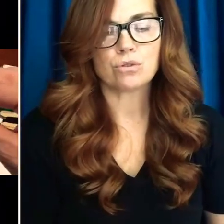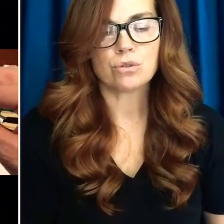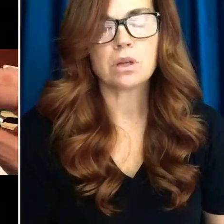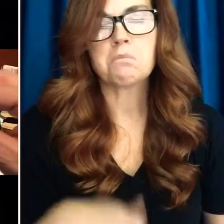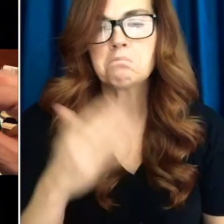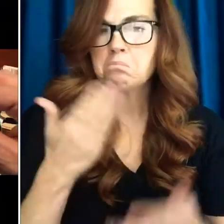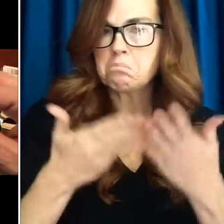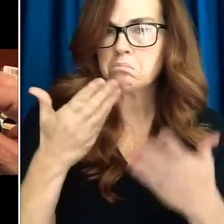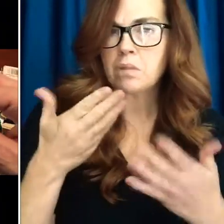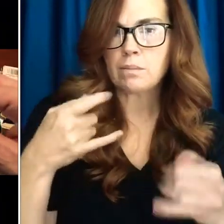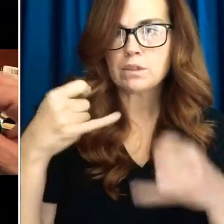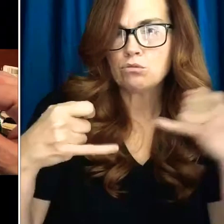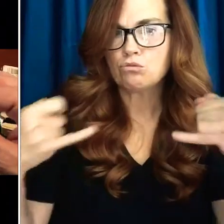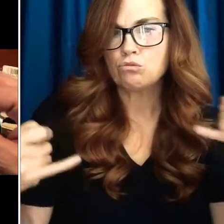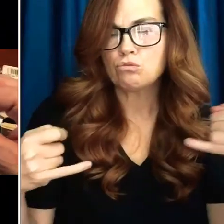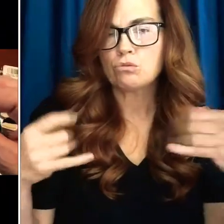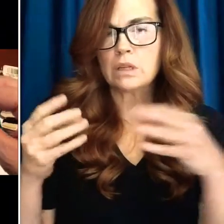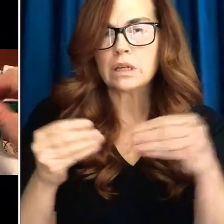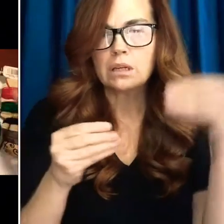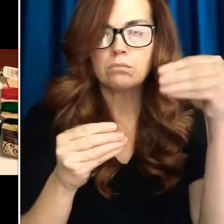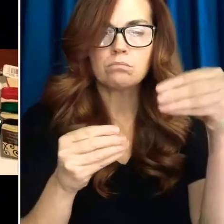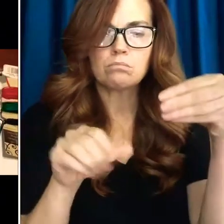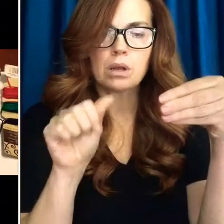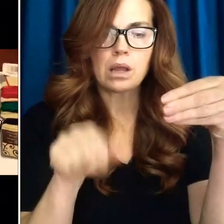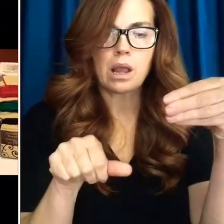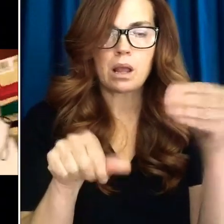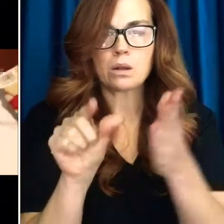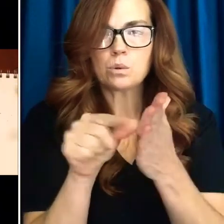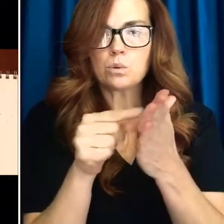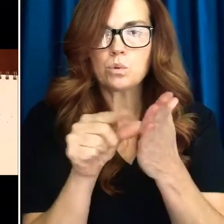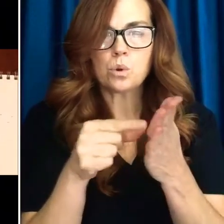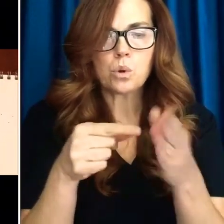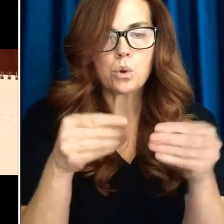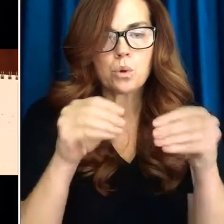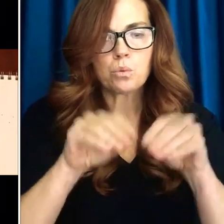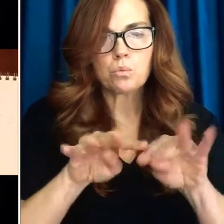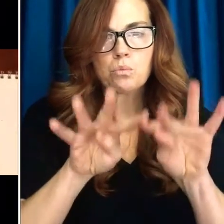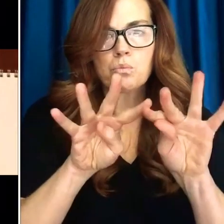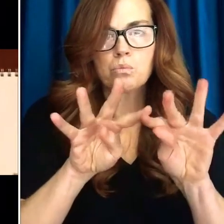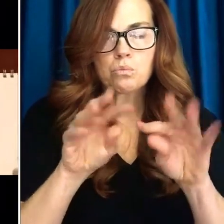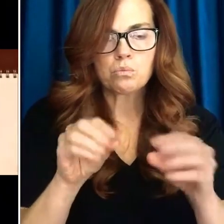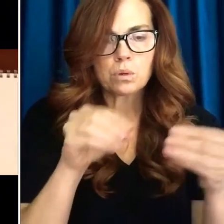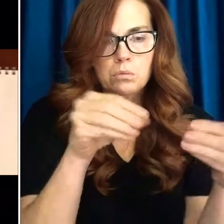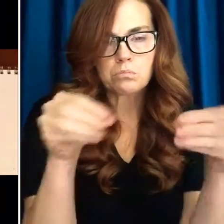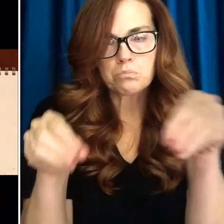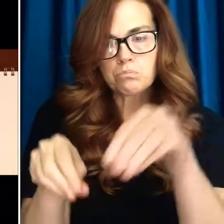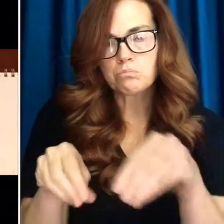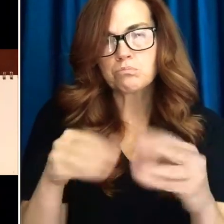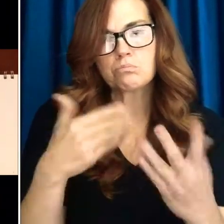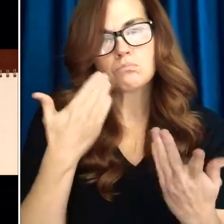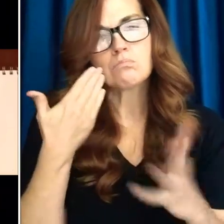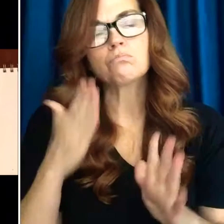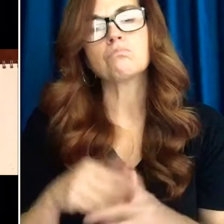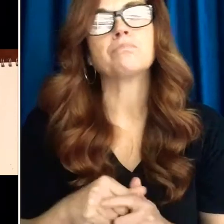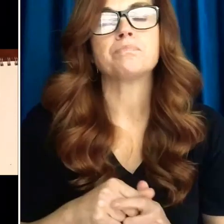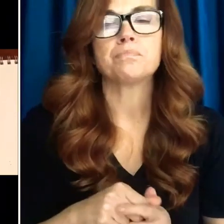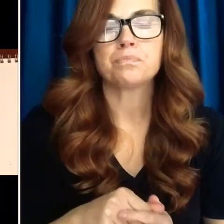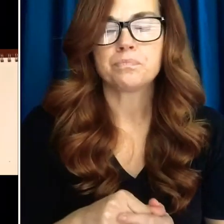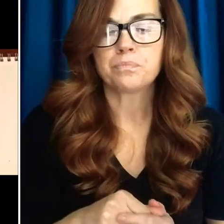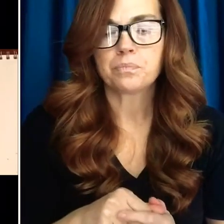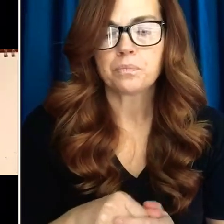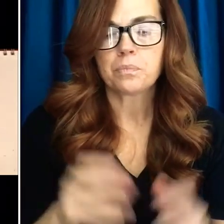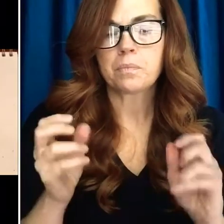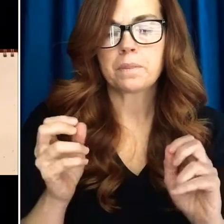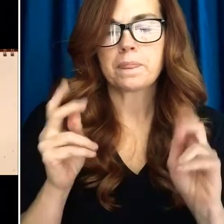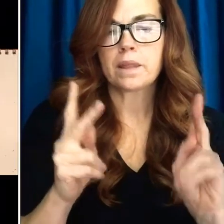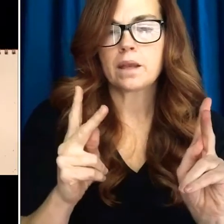as eyelashes if I decide not to draw those. I'm not sure yet what I'm going to be using as a